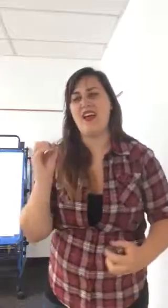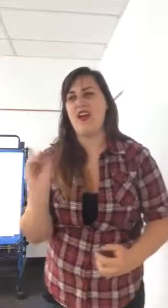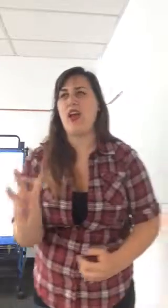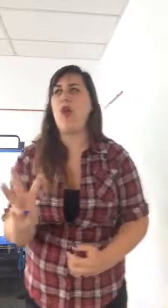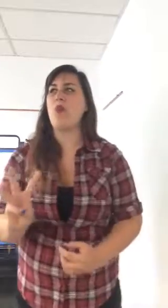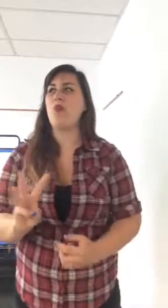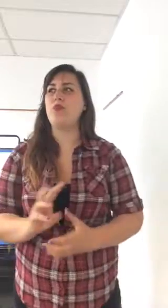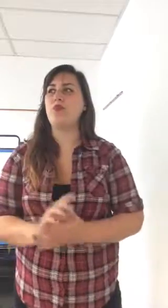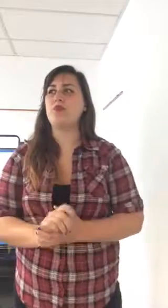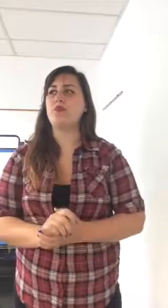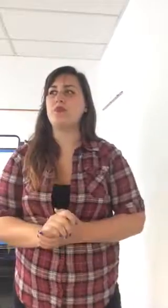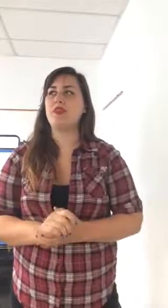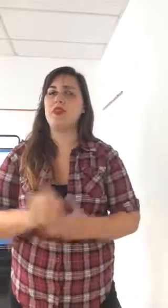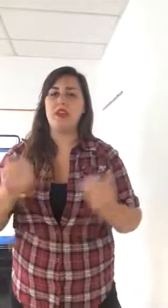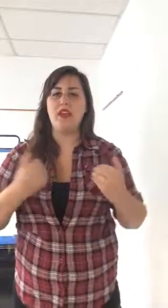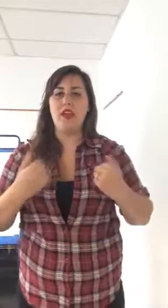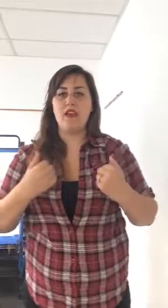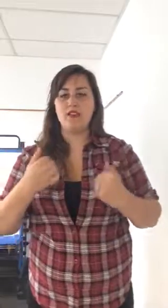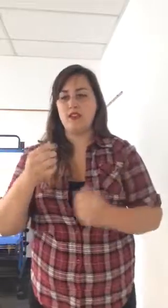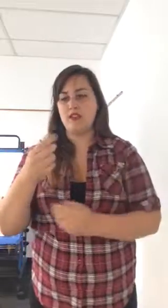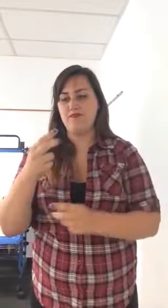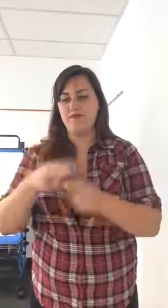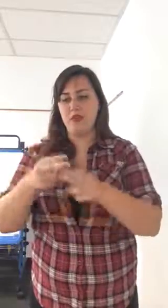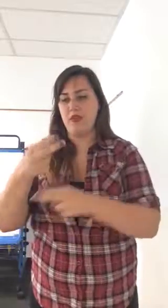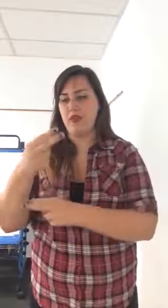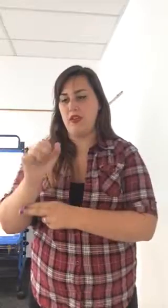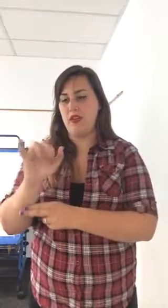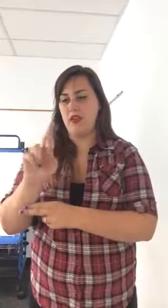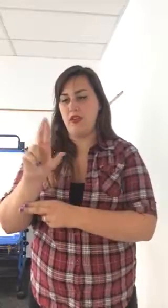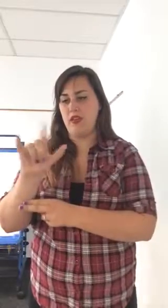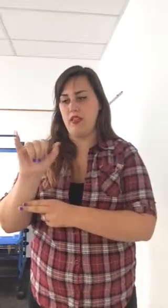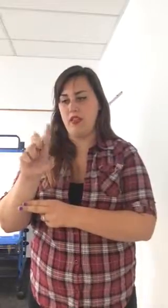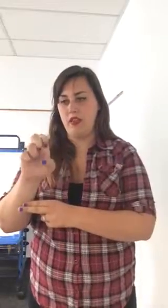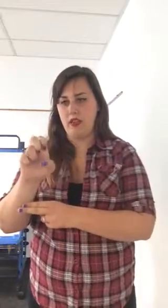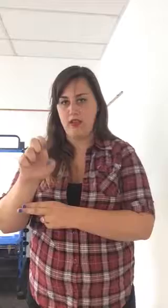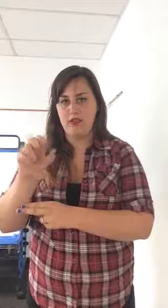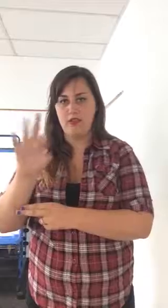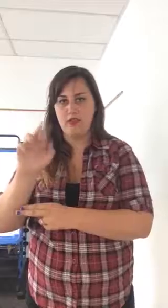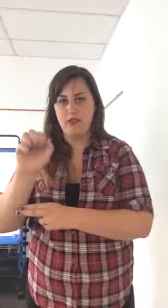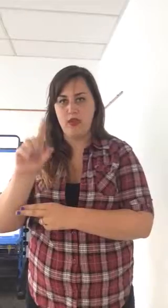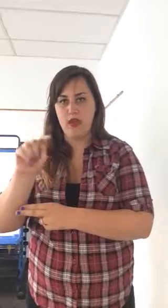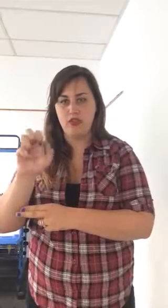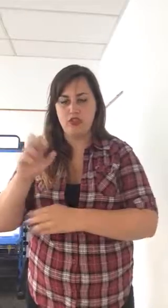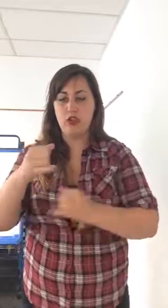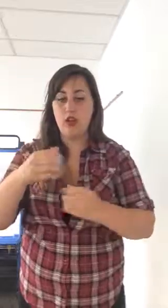He's got what's called a hairline fracture. Okay, he's got a crack that runs down the face of the bone. It's a little